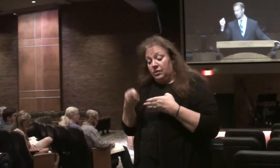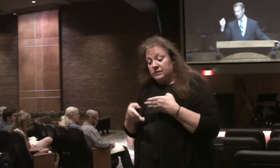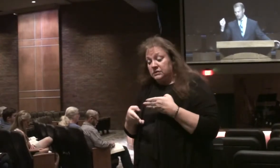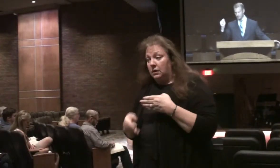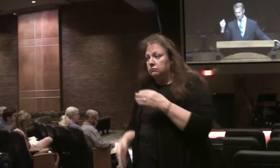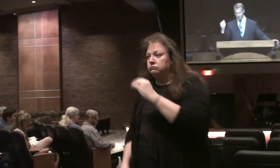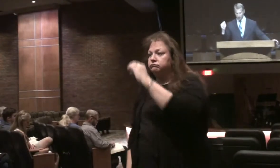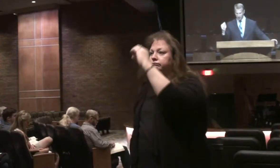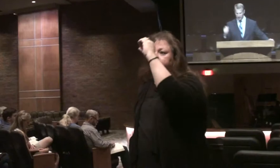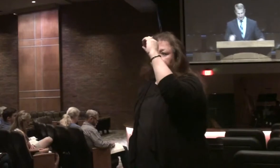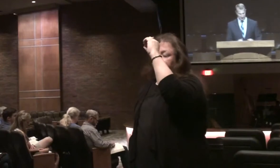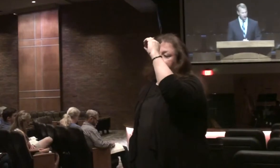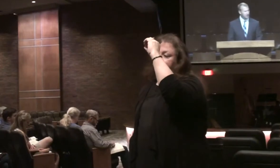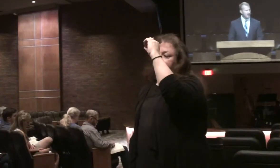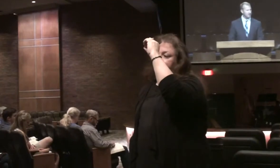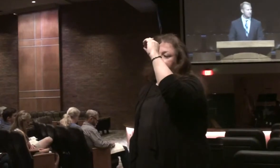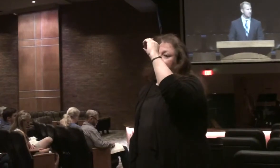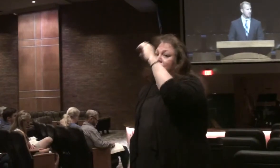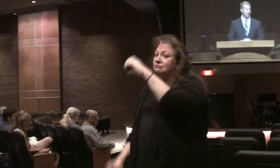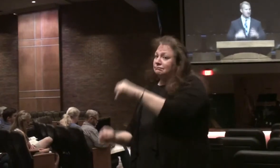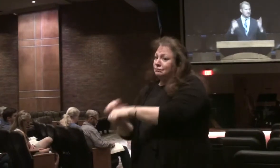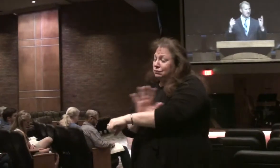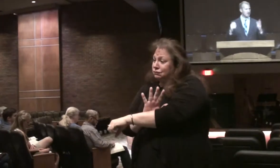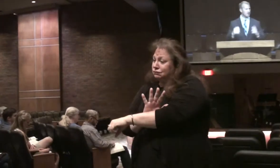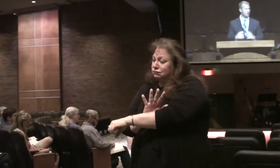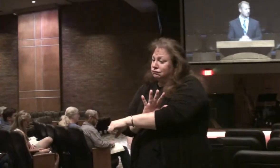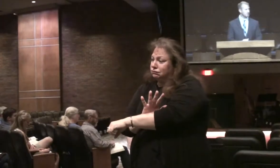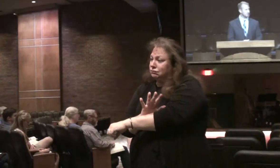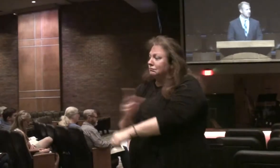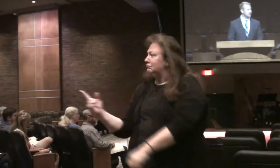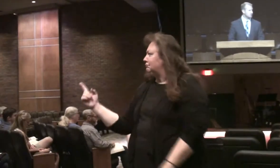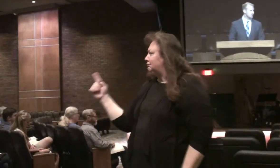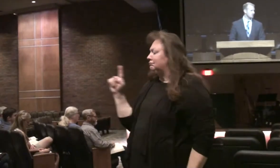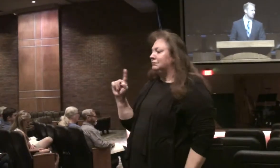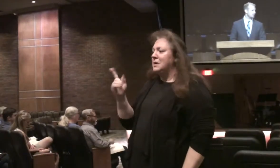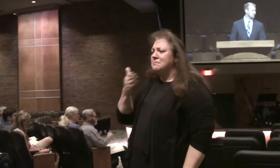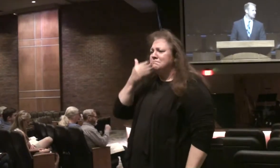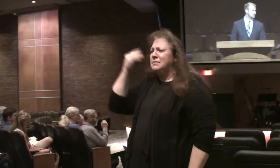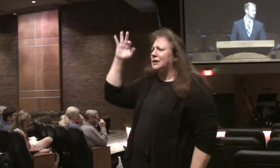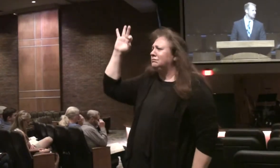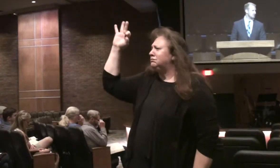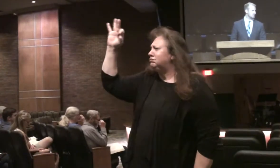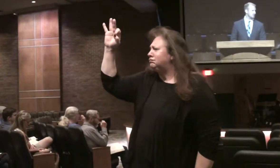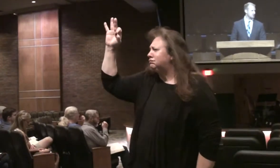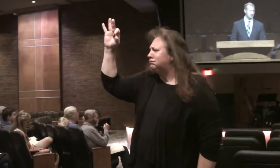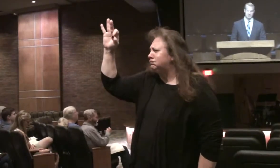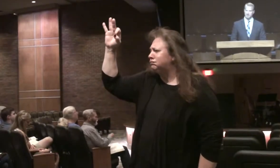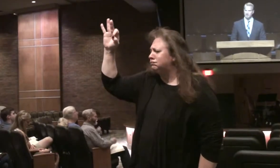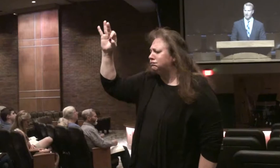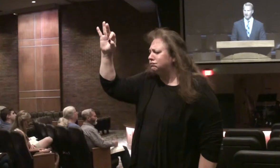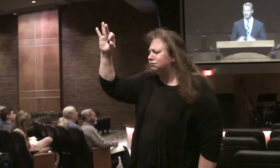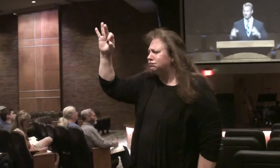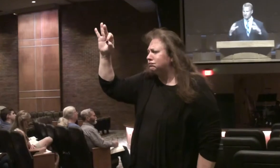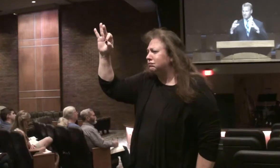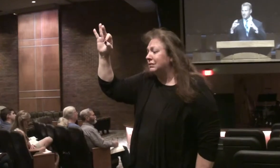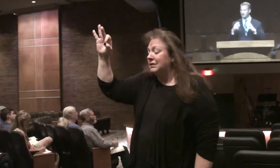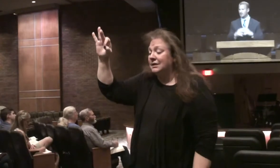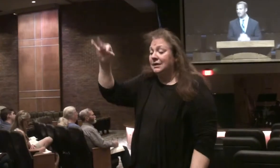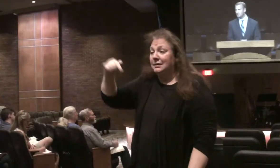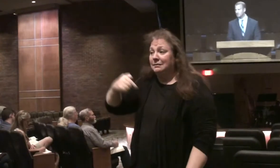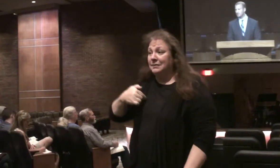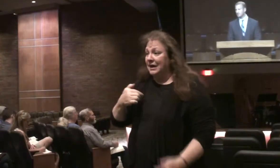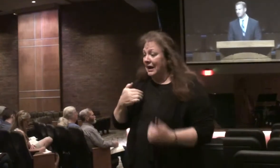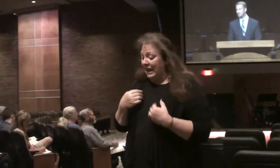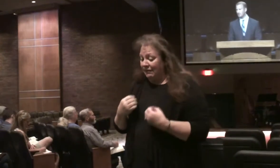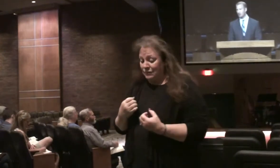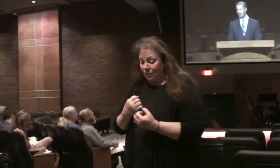zero. There's no scary thing. And I can stand up and preach the best sermon I've ever preached, not driven by and functioning in